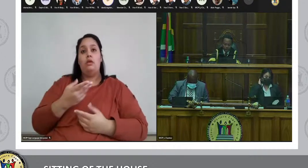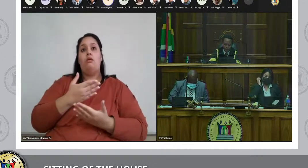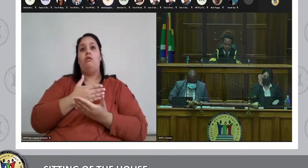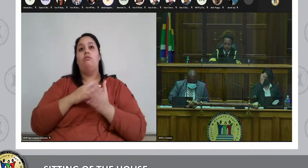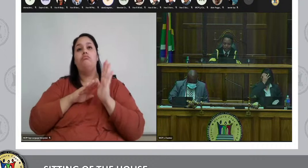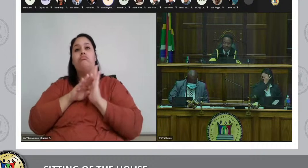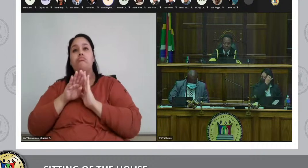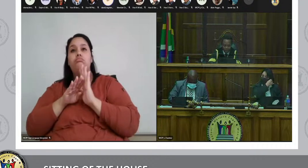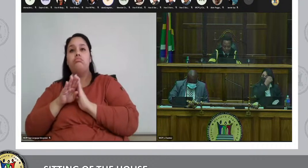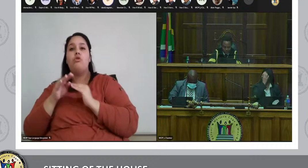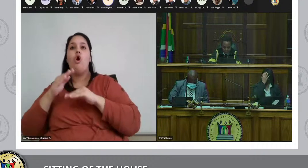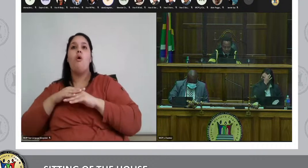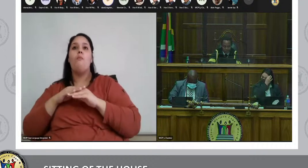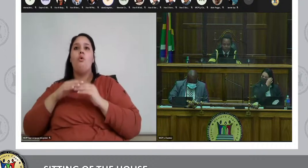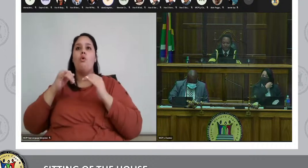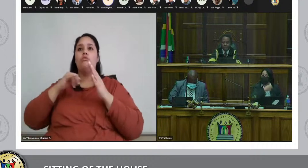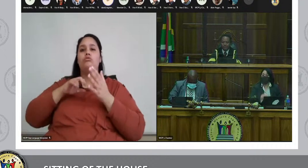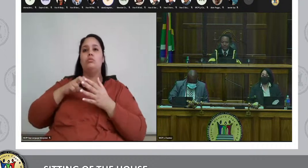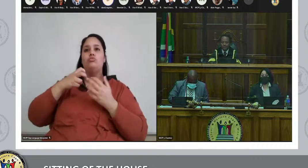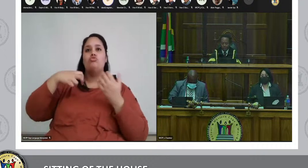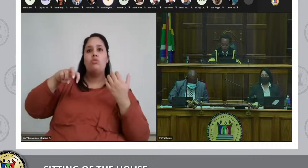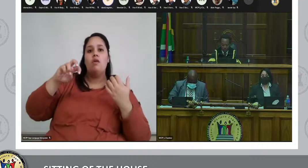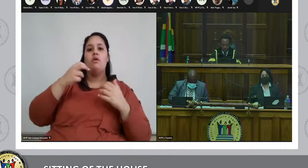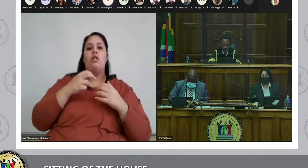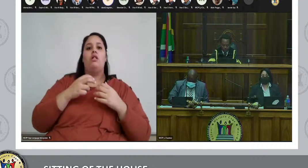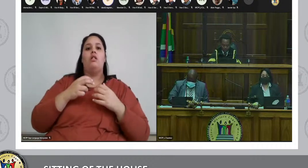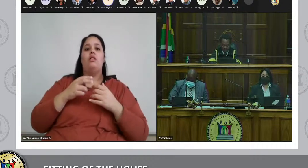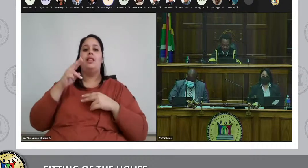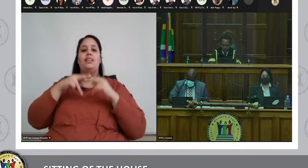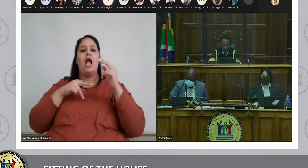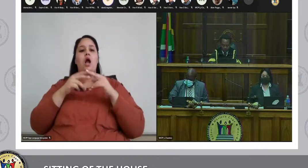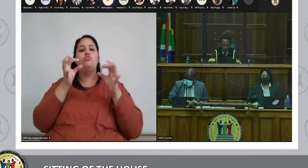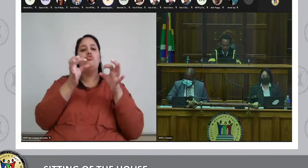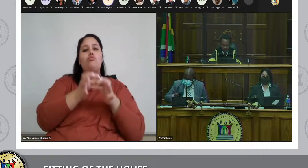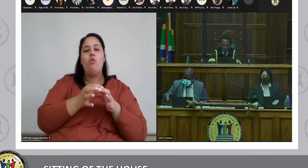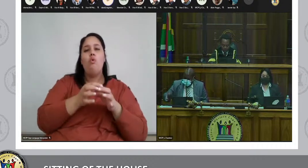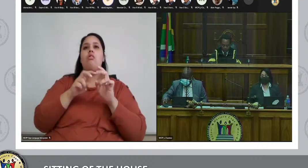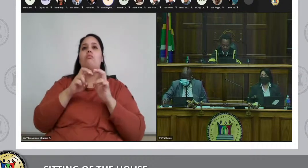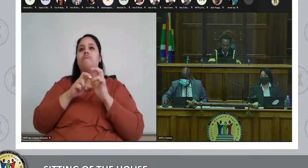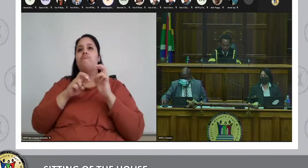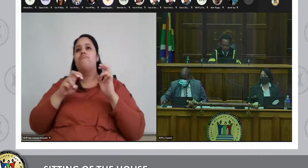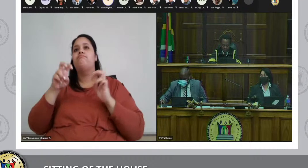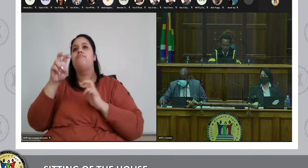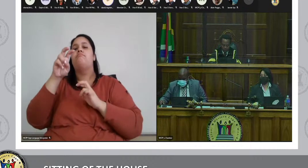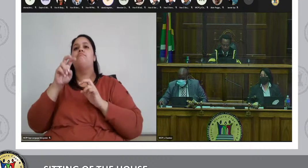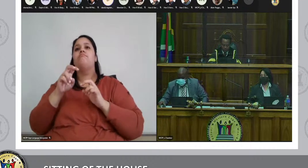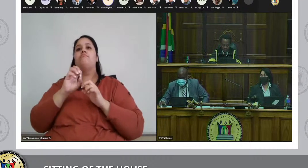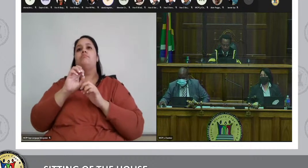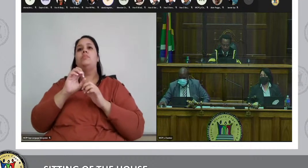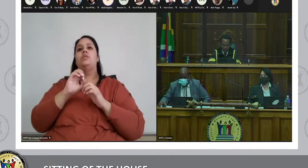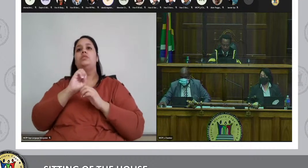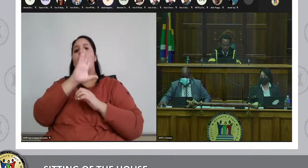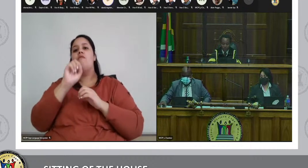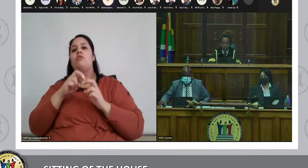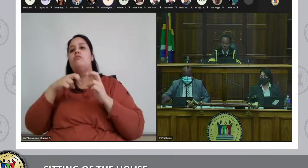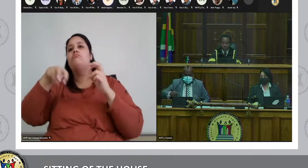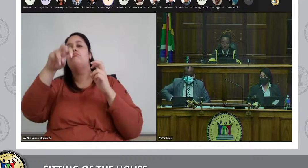in domestic travel, especially to small towns over the past 2 months and with the Easter weekend and other public